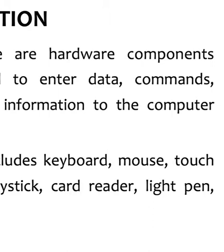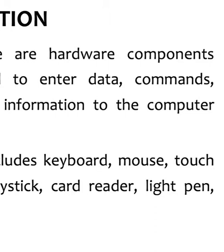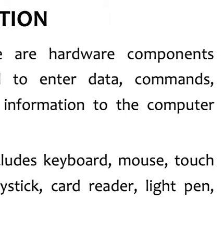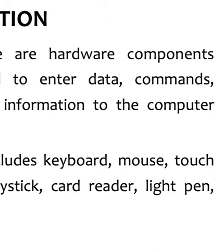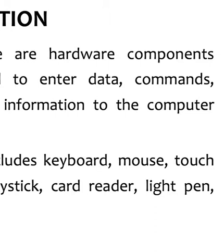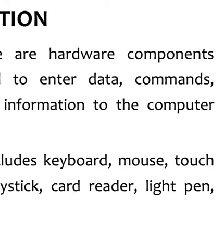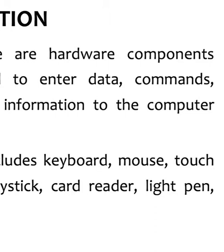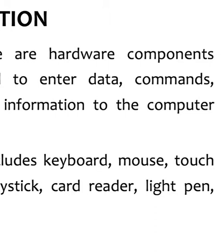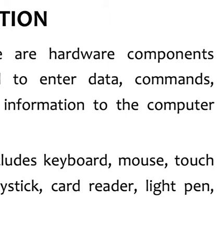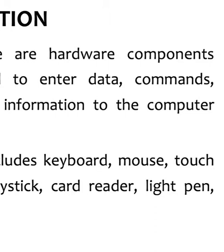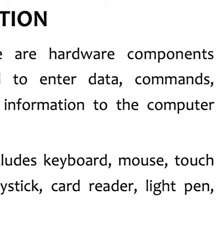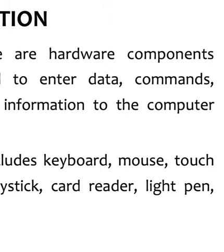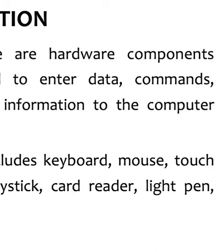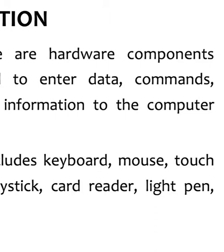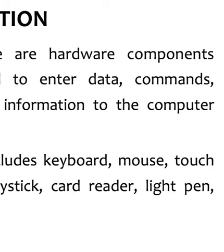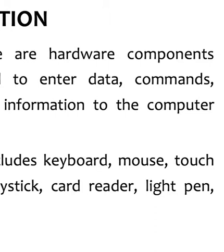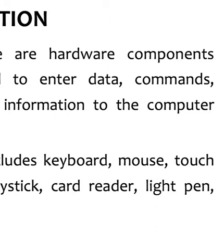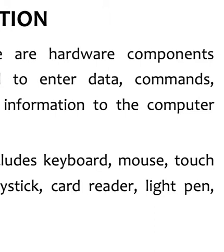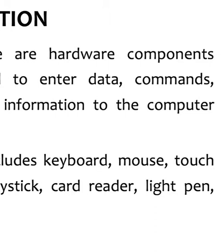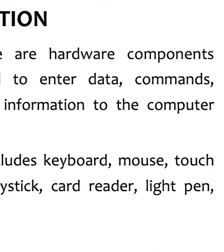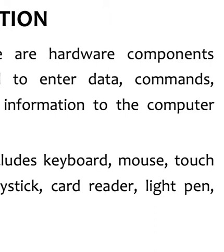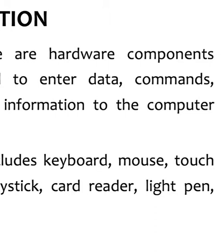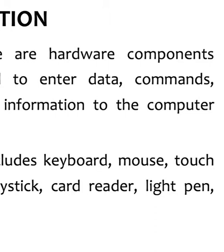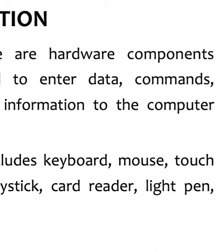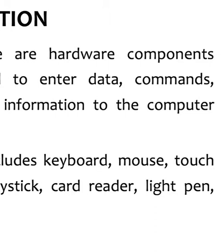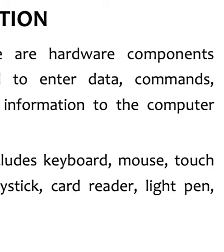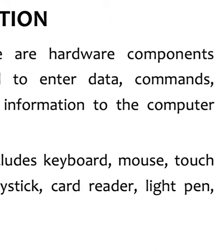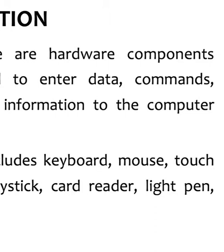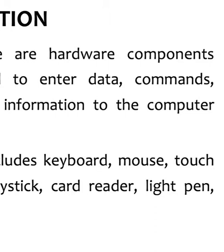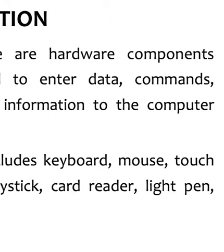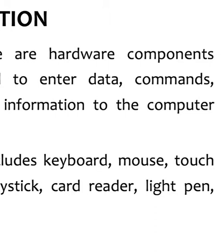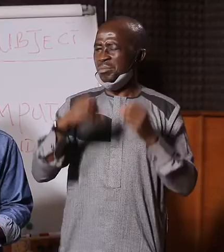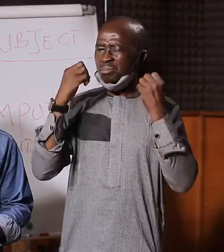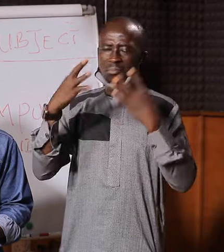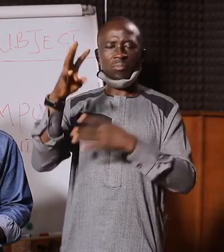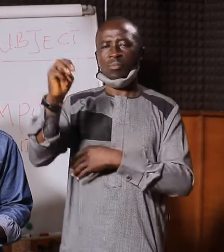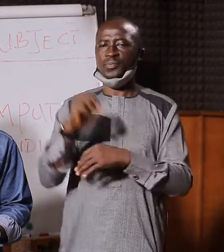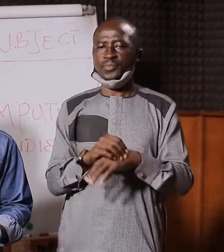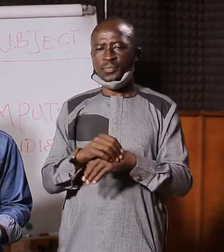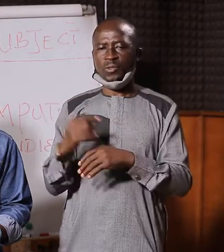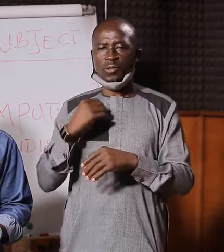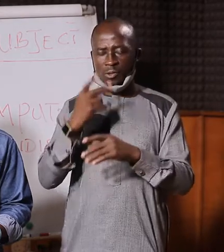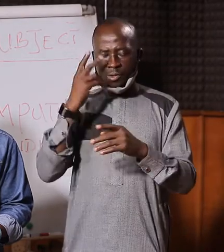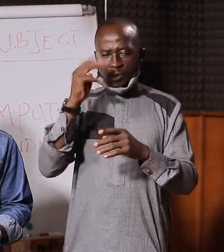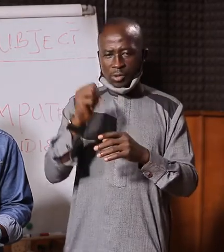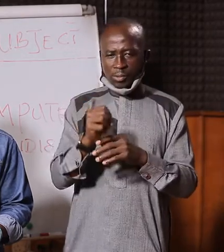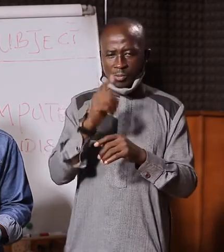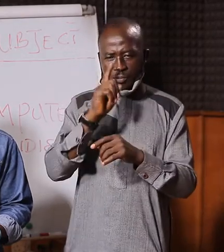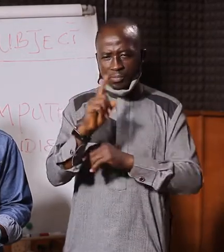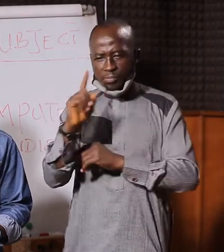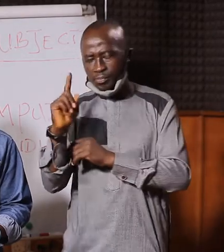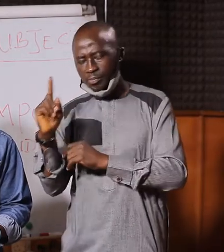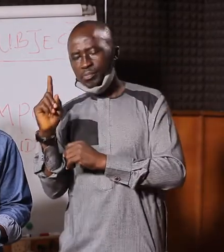card readers, we have light pens, digital camera, among others. So we'll be seeing each of